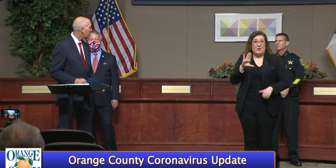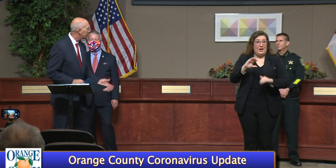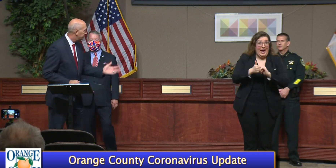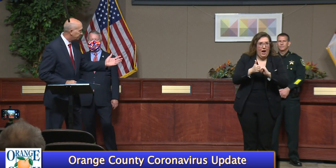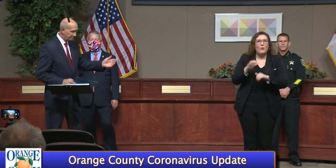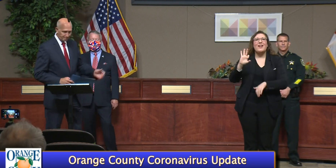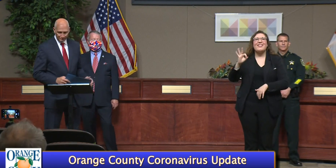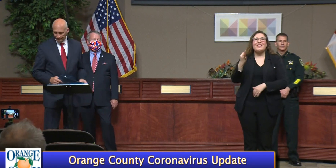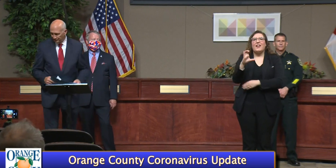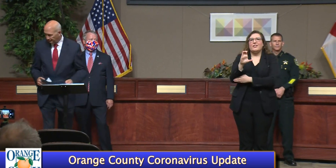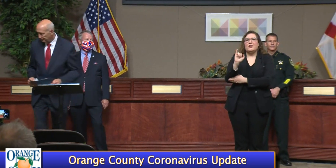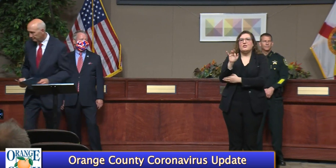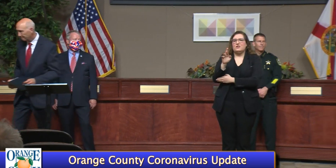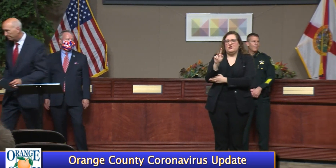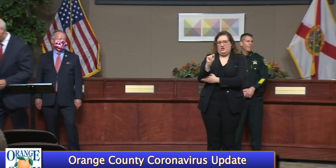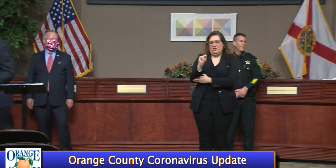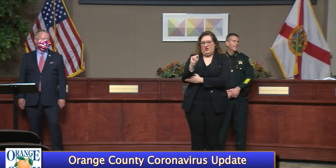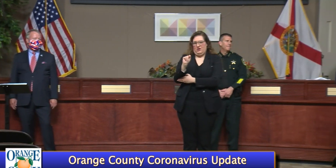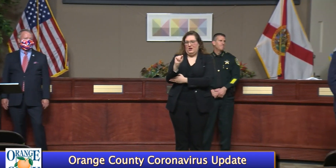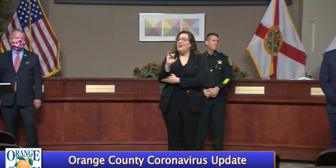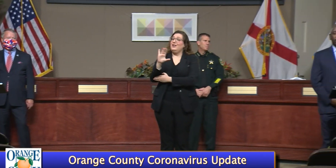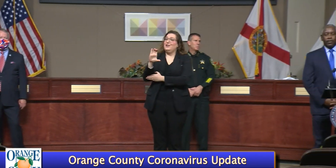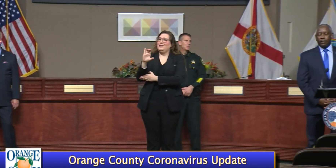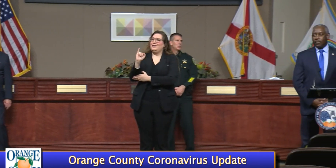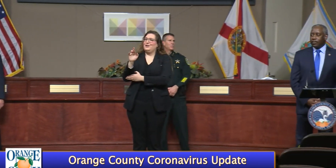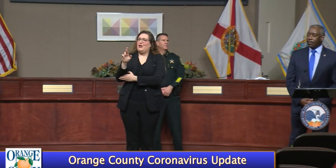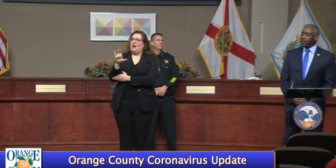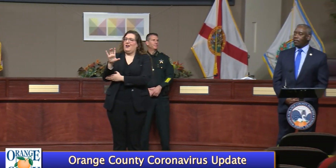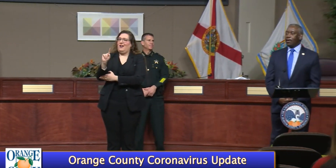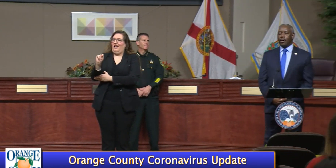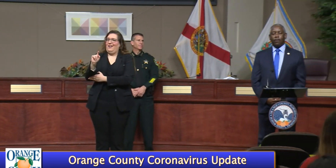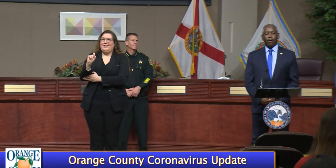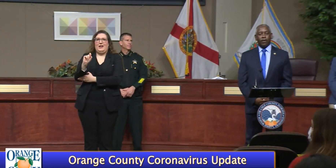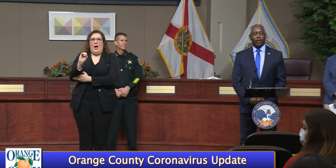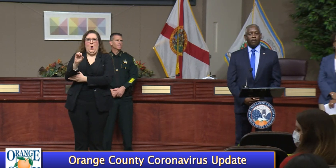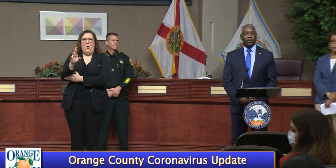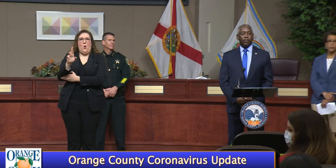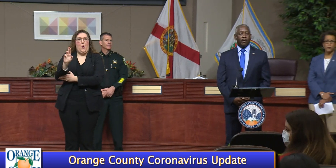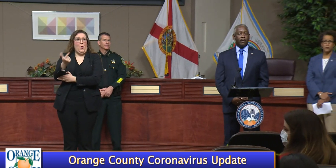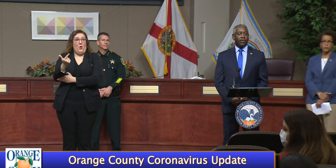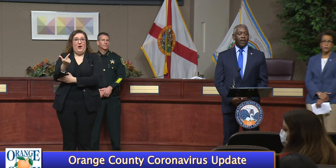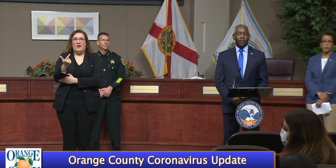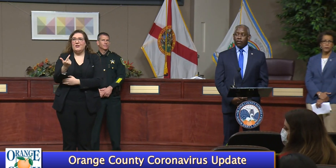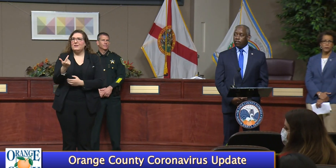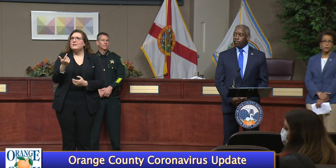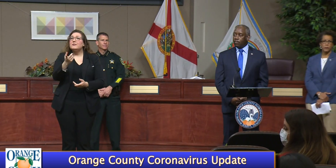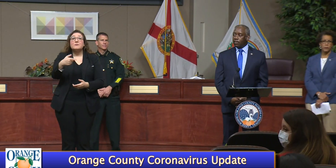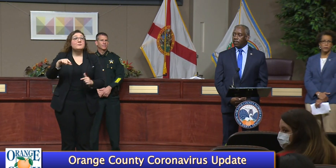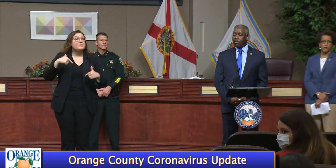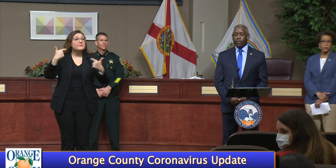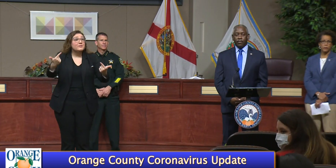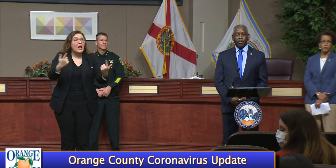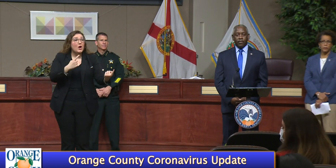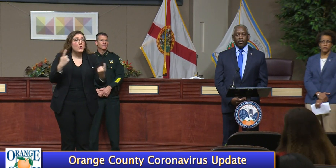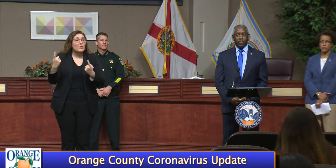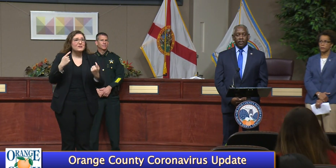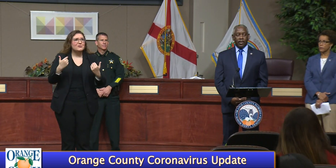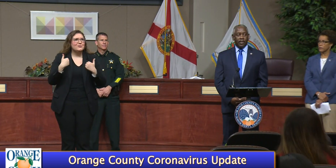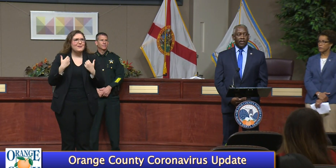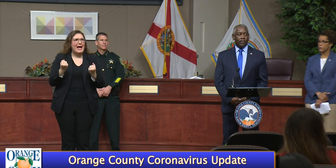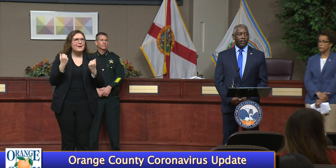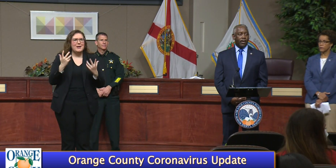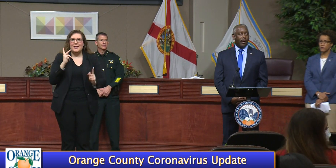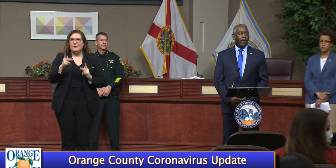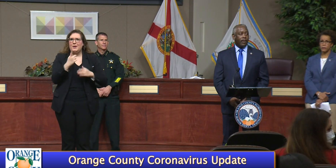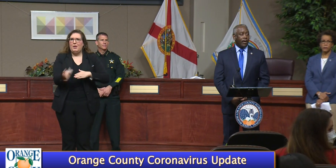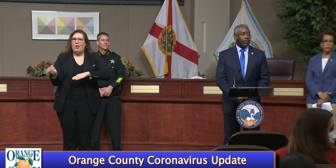you, Mayor. Okay, we'll take a few questions. As you can see, we had quite a number of speakers this afternoon, so we will